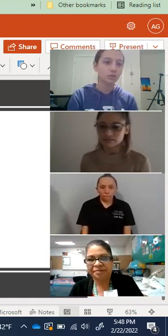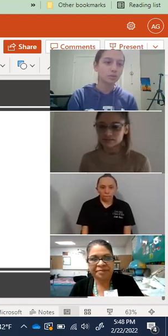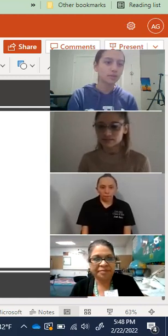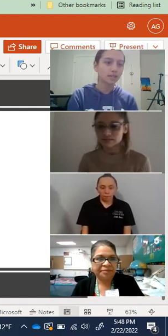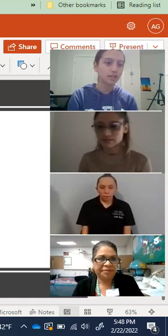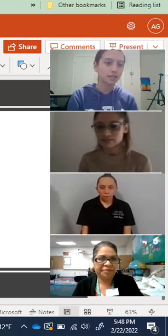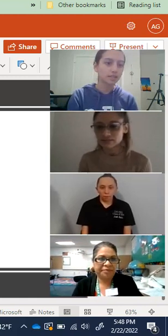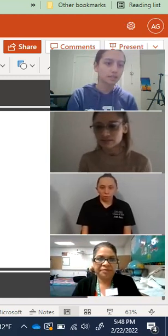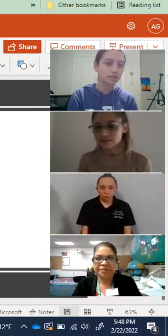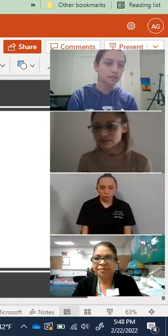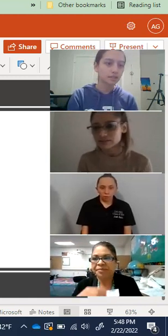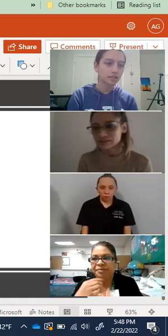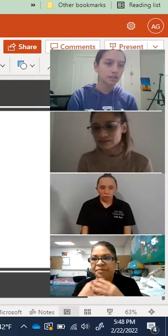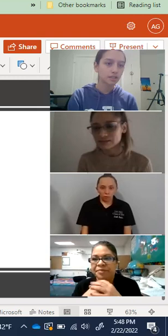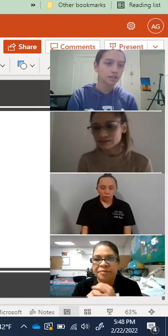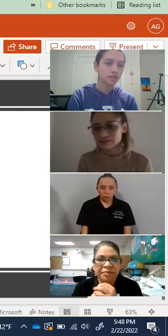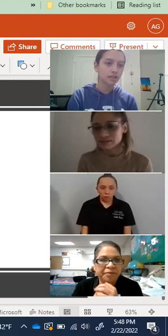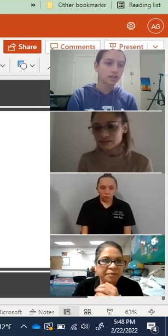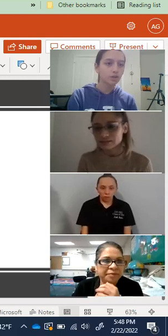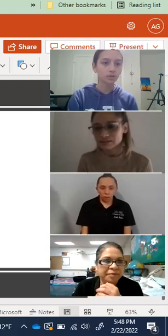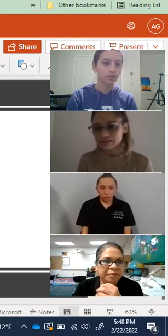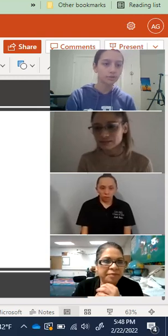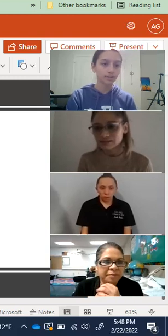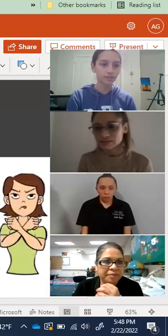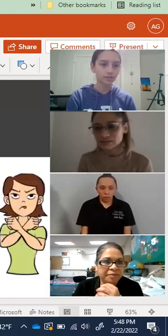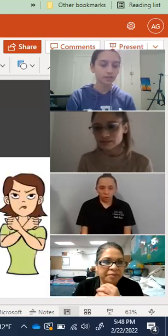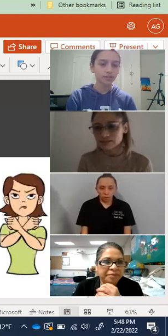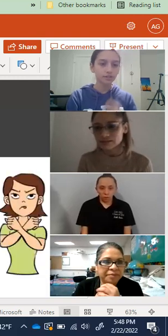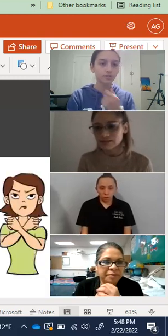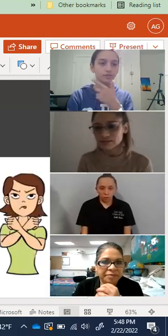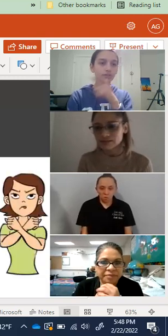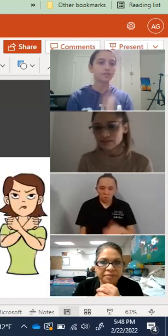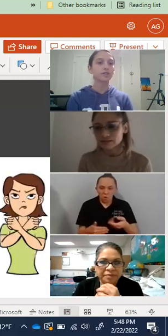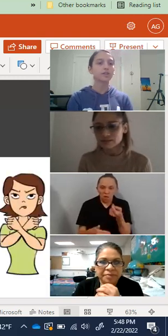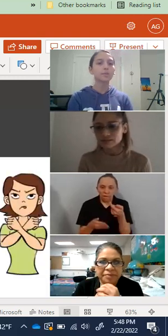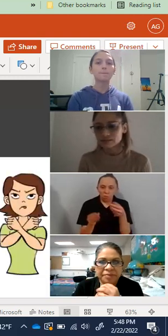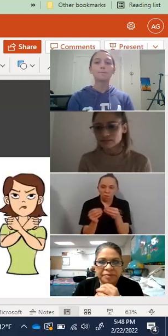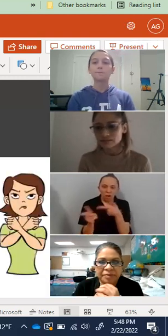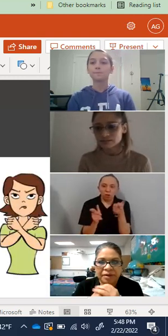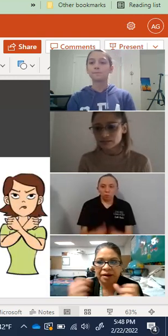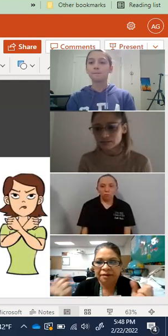So we'll go back and kind of go a little faster. A little faster.